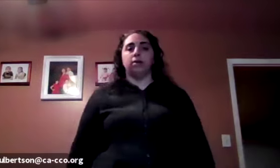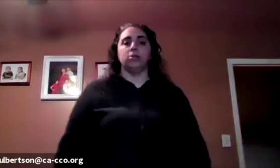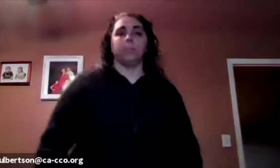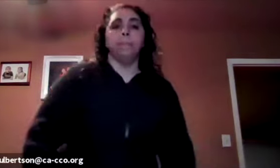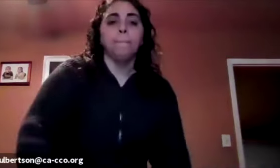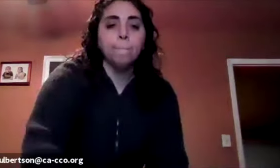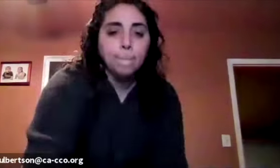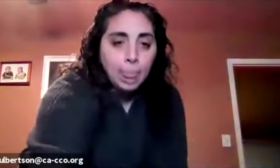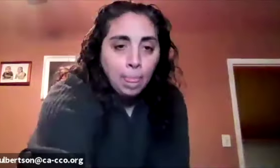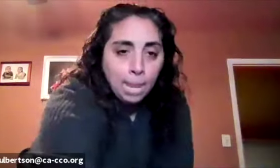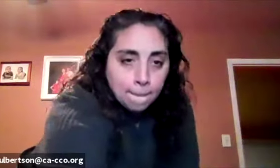too.